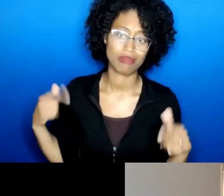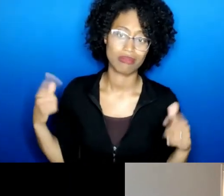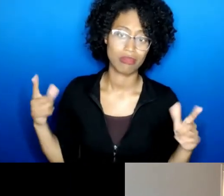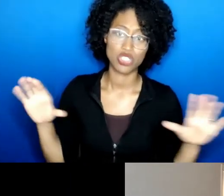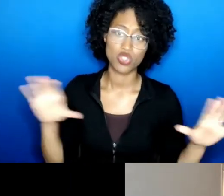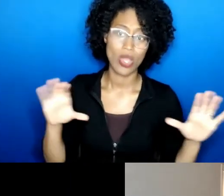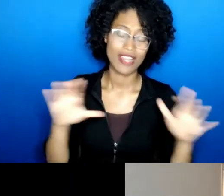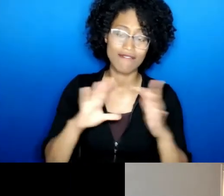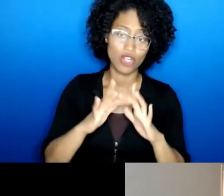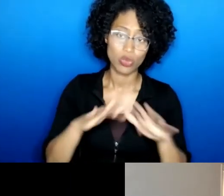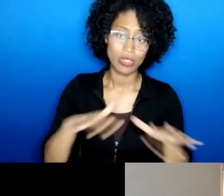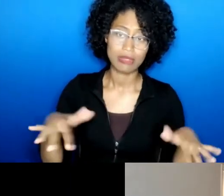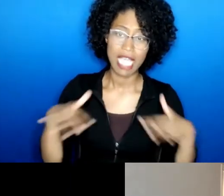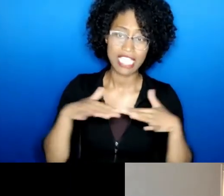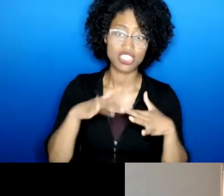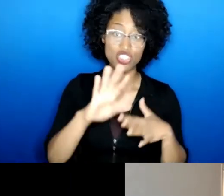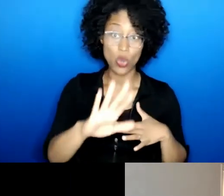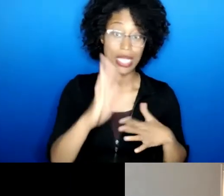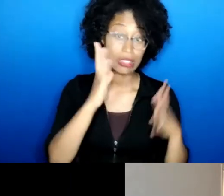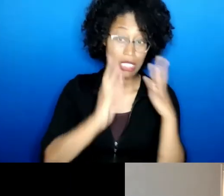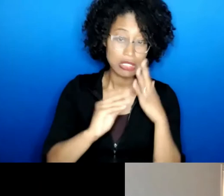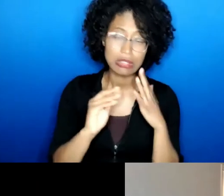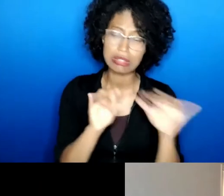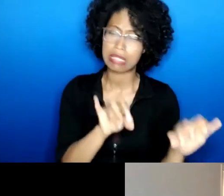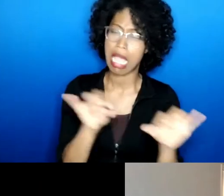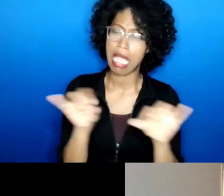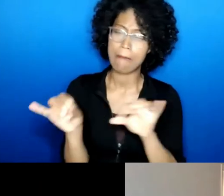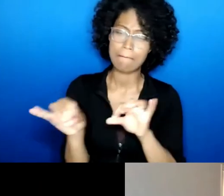space, whether it is Zoom or